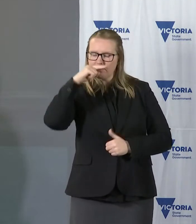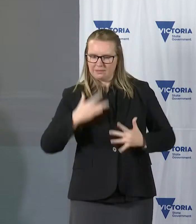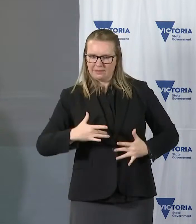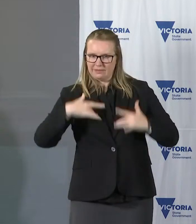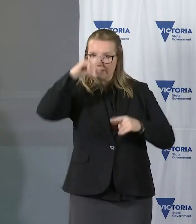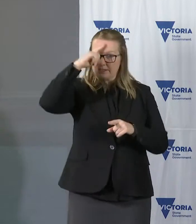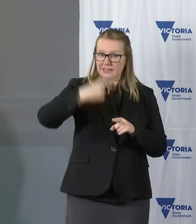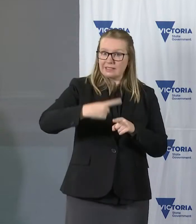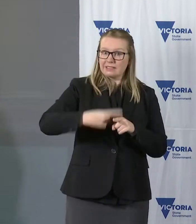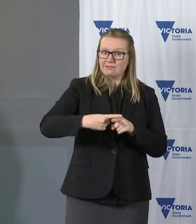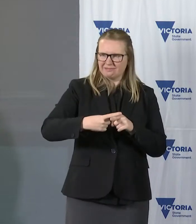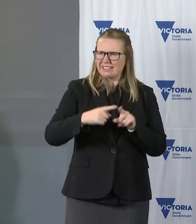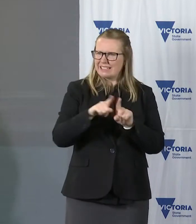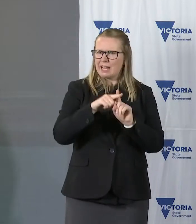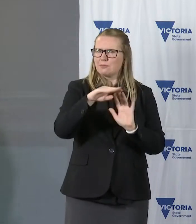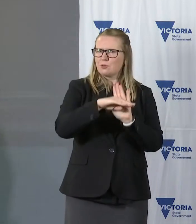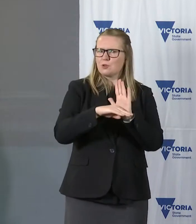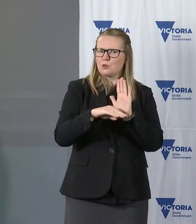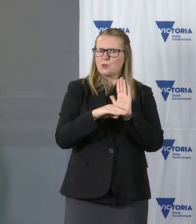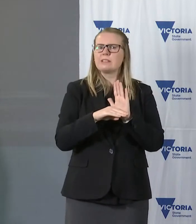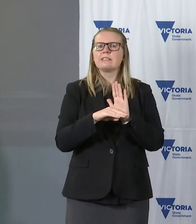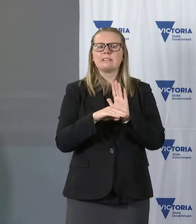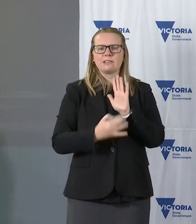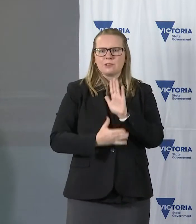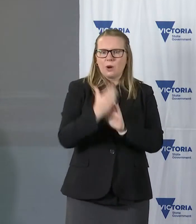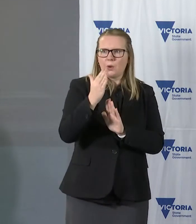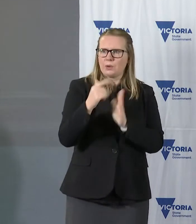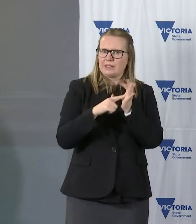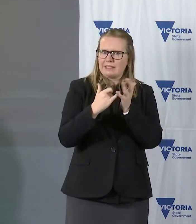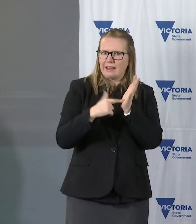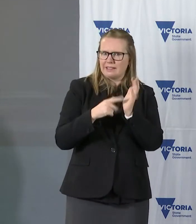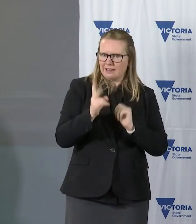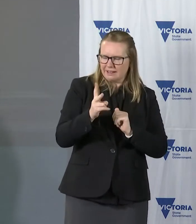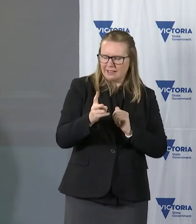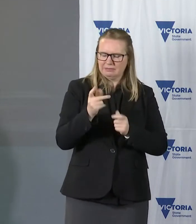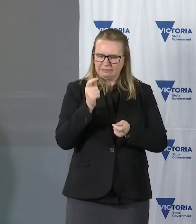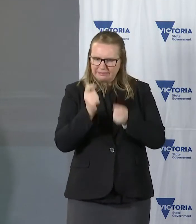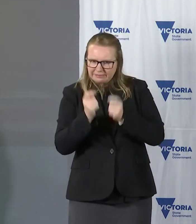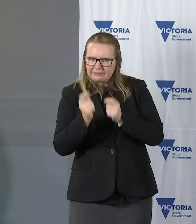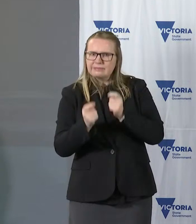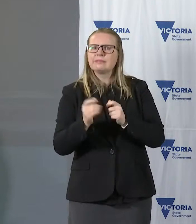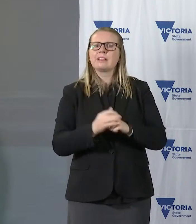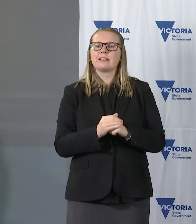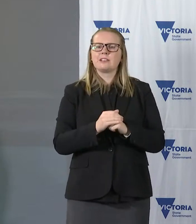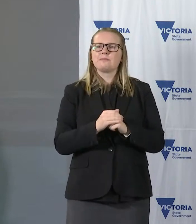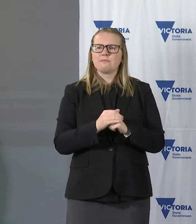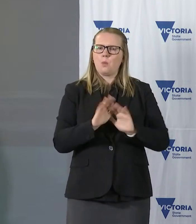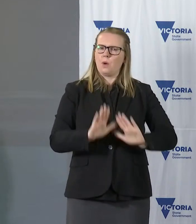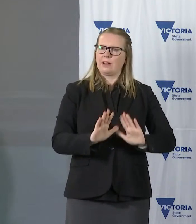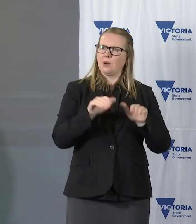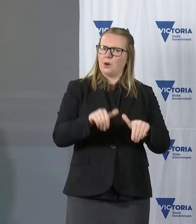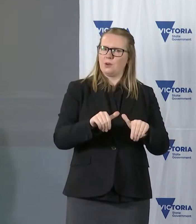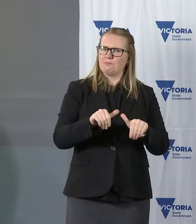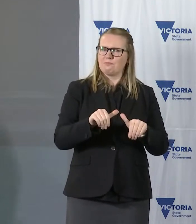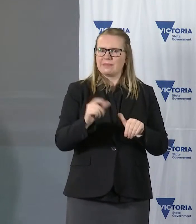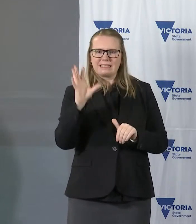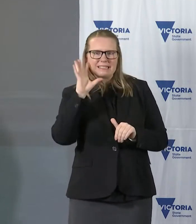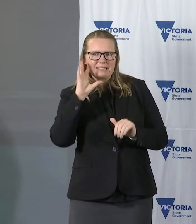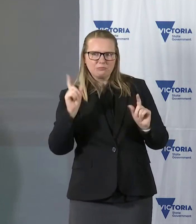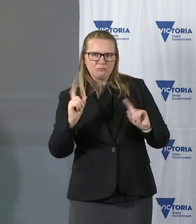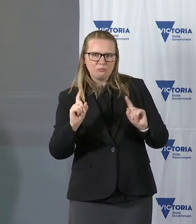tested, isolate until you get a negative result. But as the Minister said, the risk to individuals coming through in their